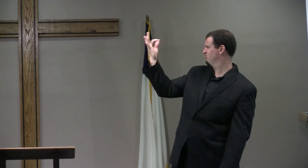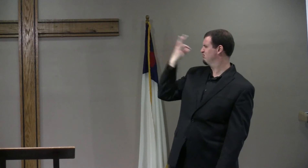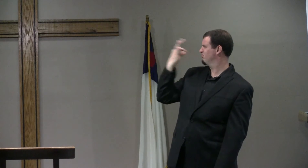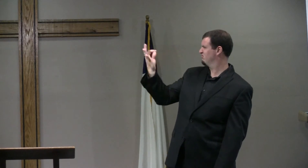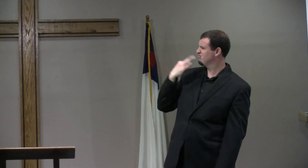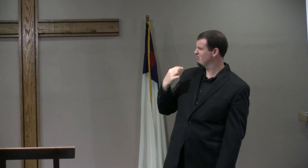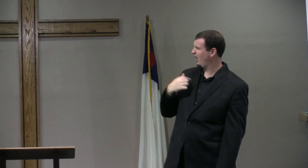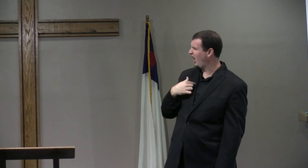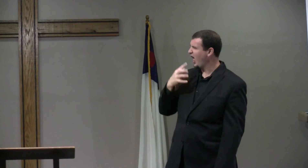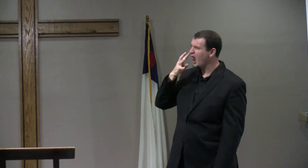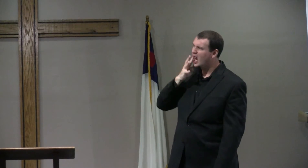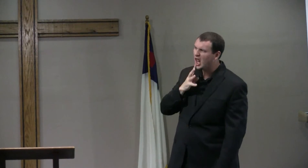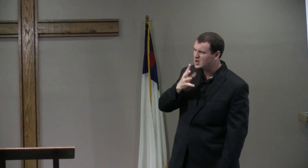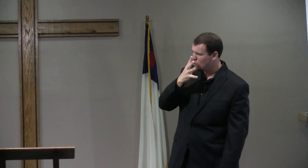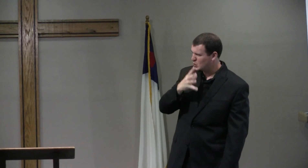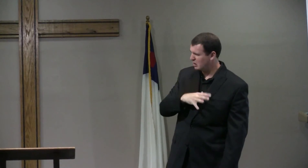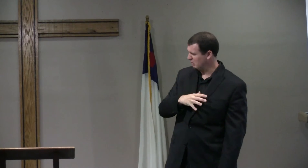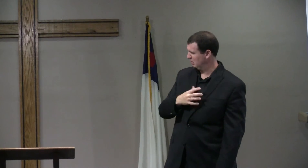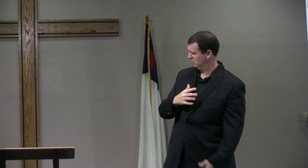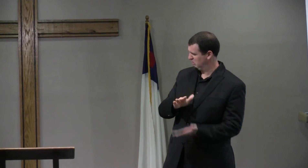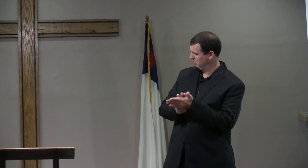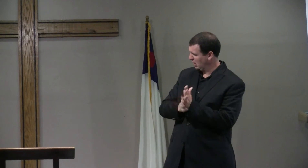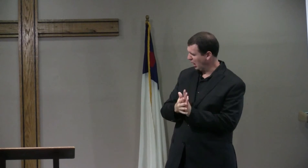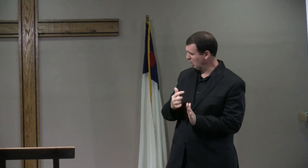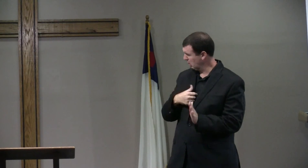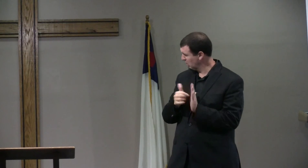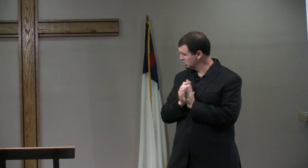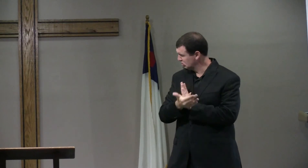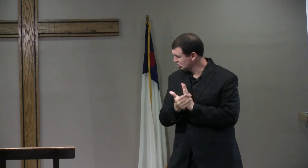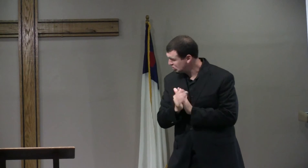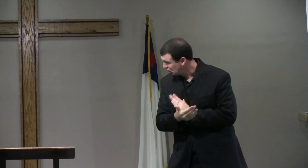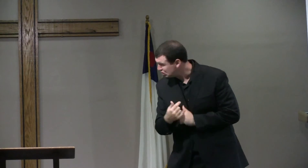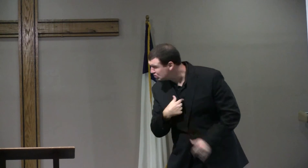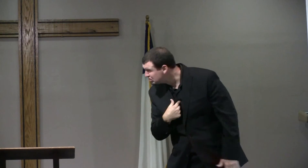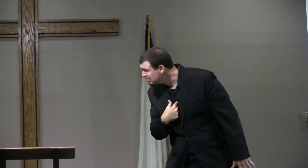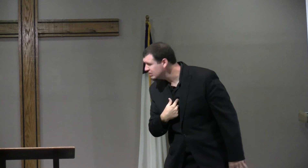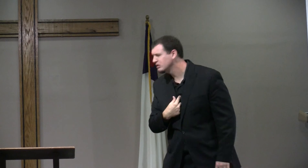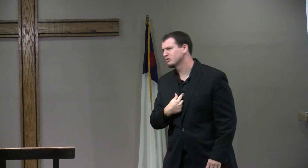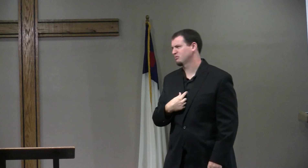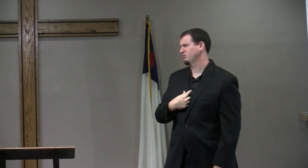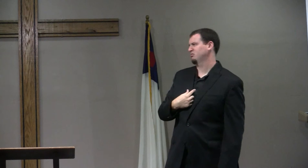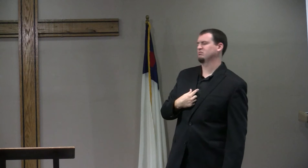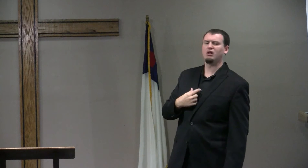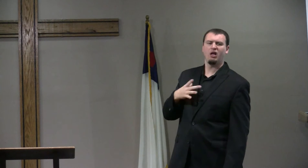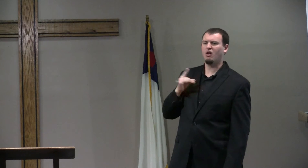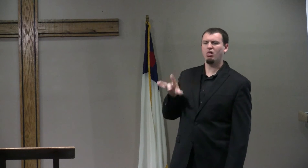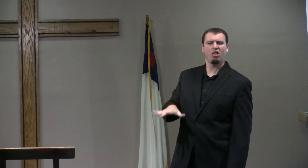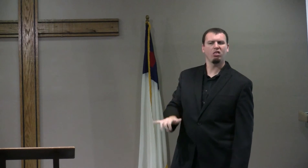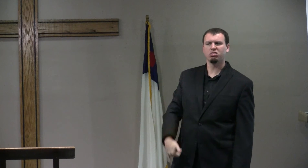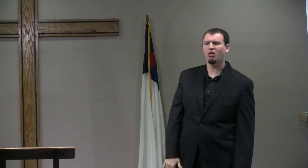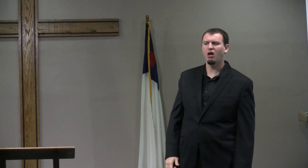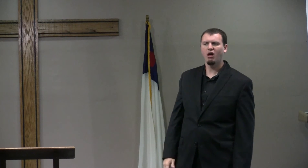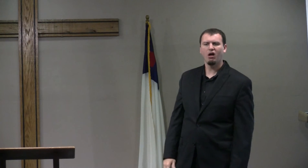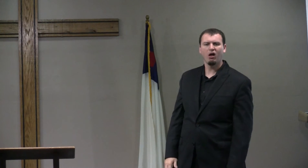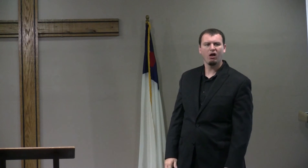me, telling me these things, that I have a problem with lust, and that means if I've lusted, I've